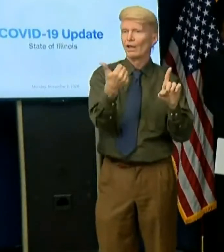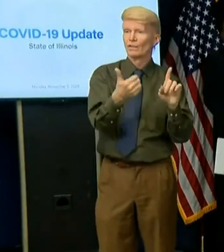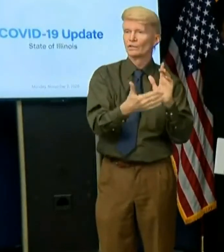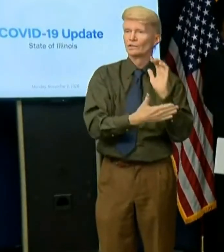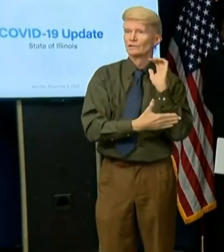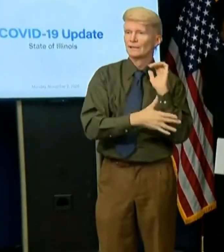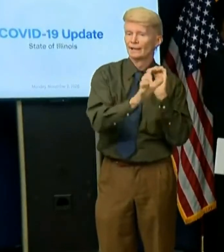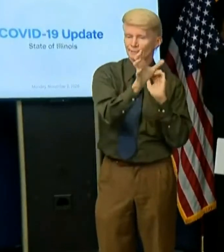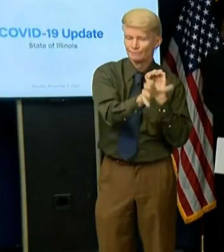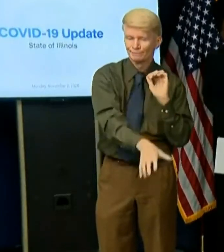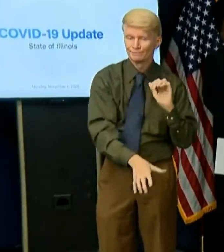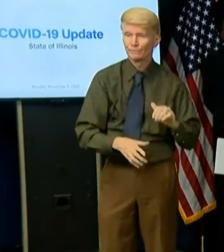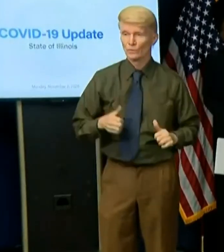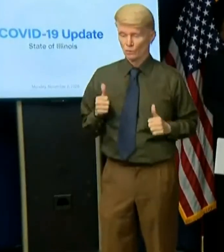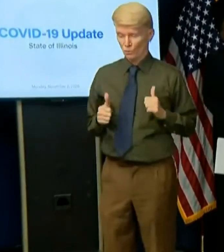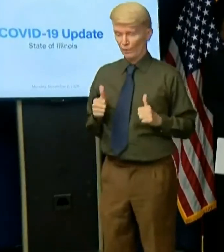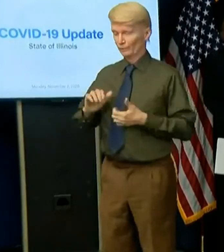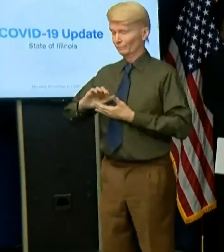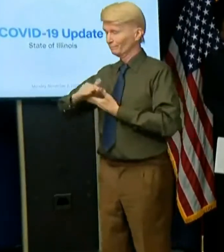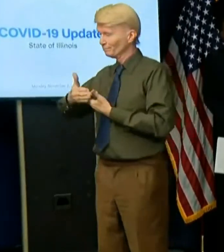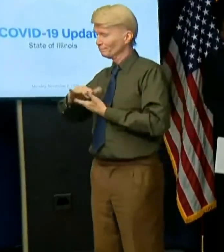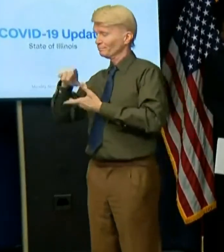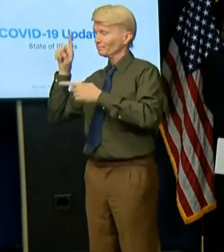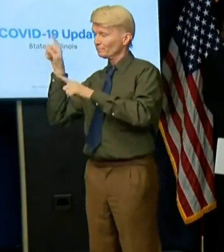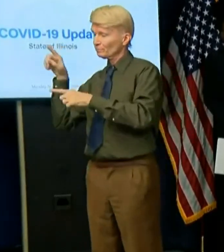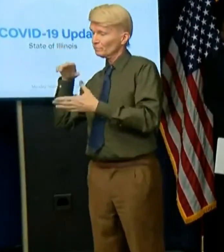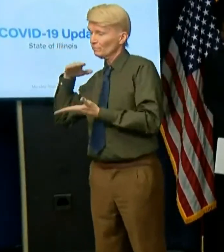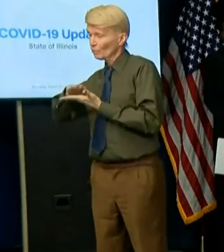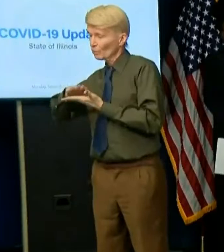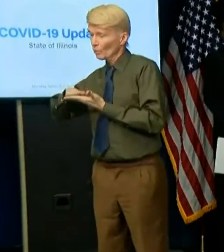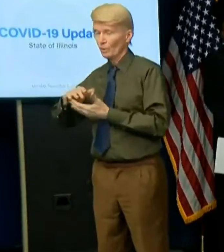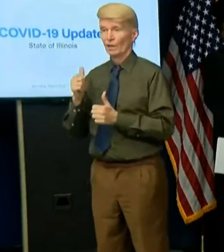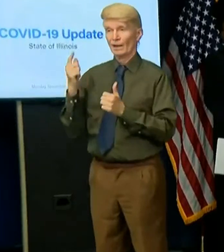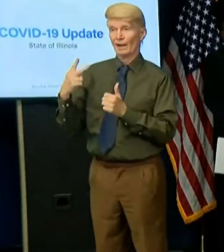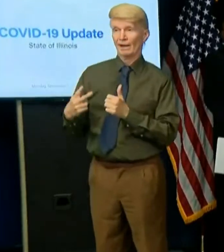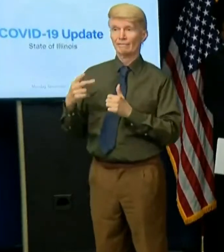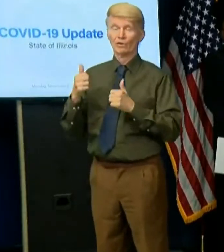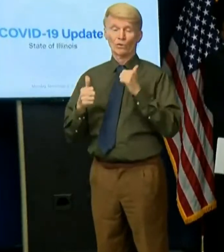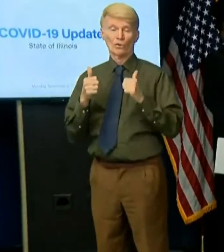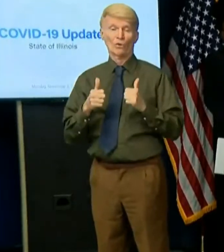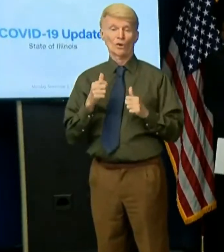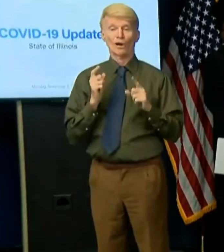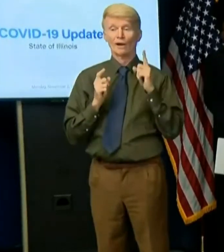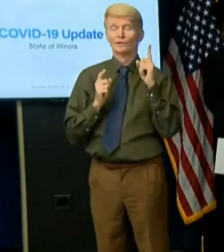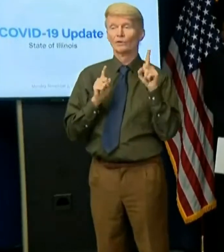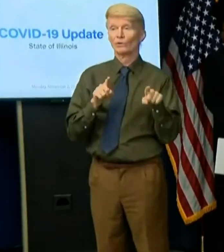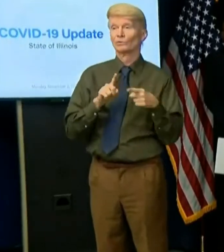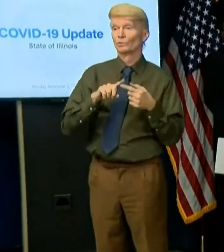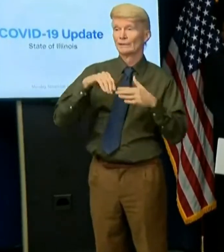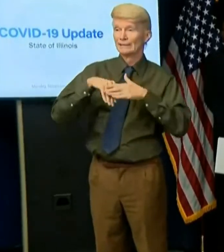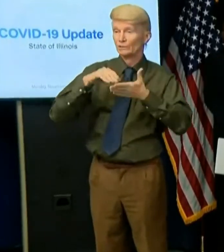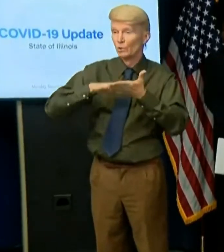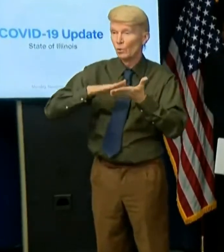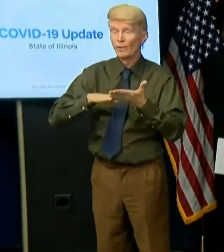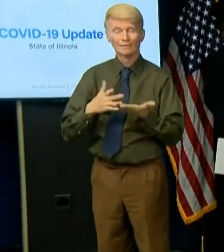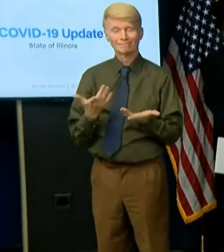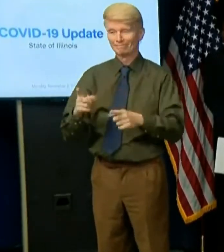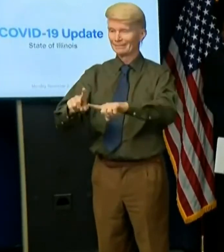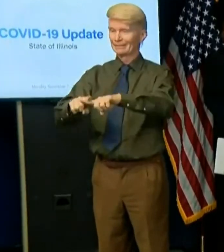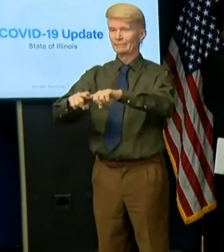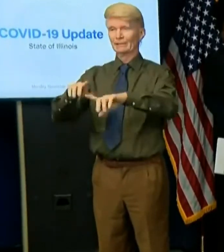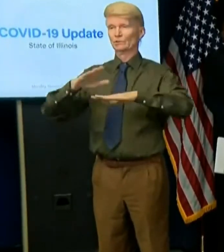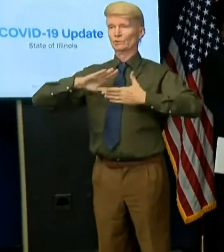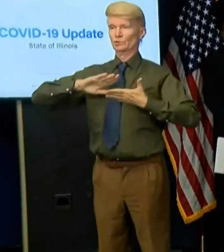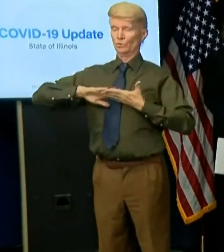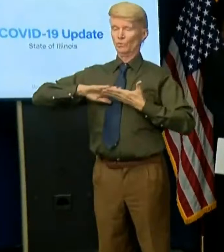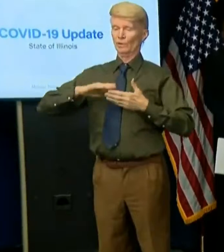to go remote or hybrid or all in person are dependent upon the capability of that local school, the shape